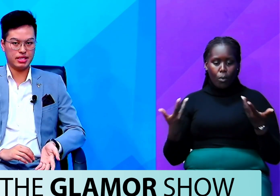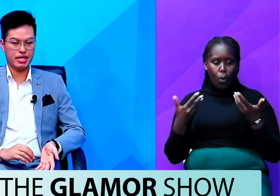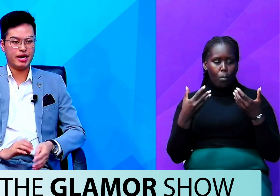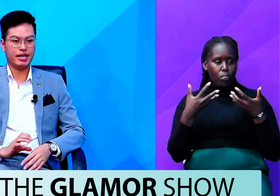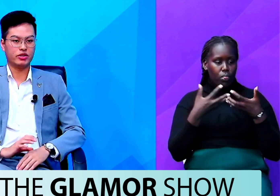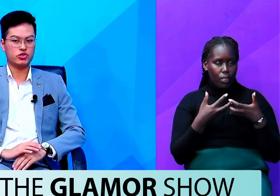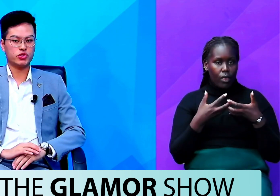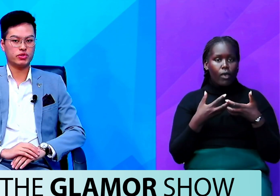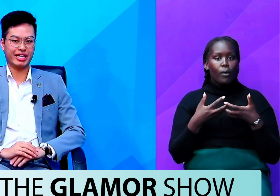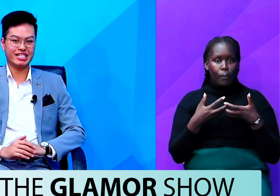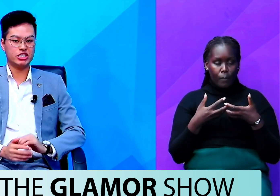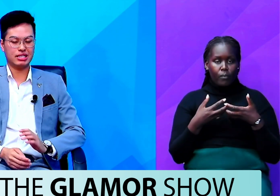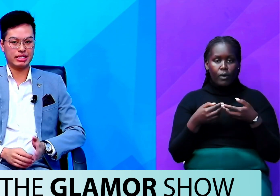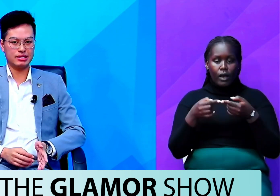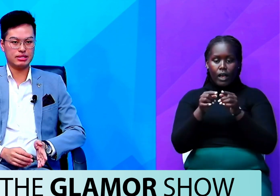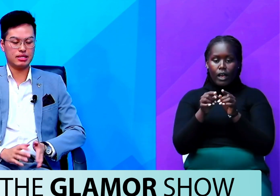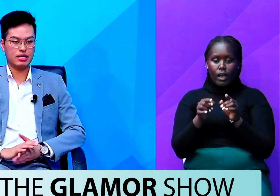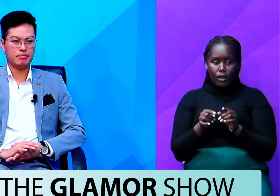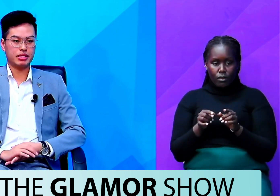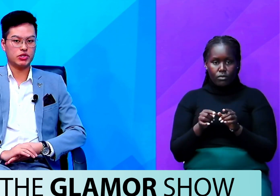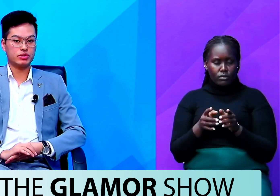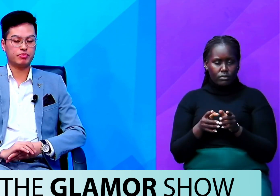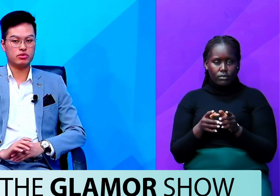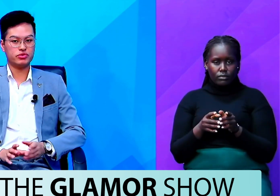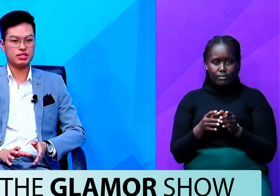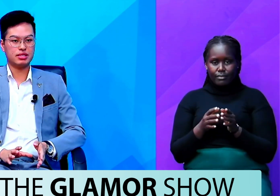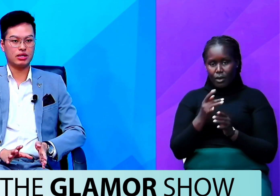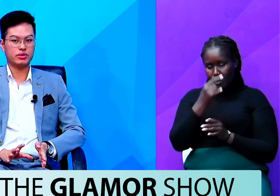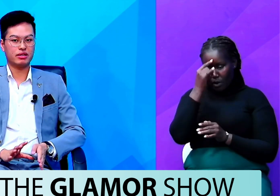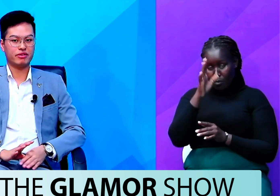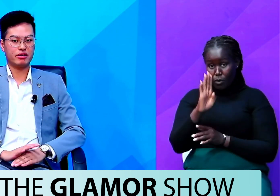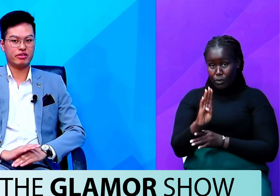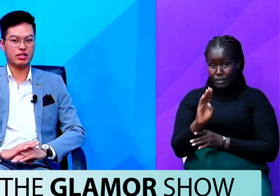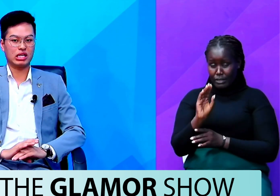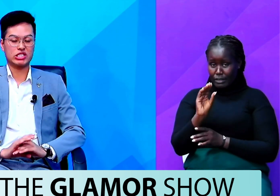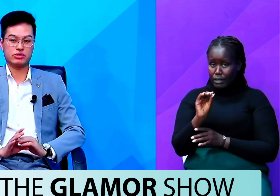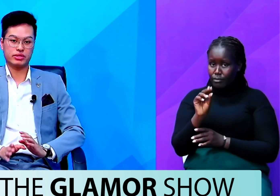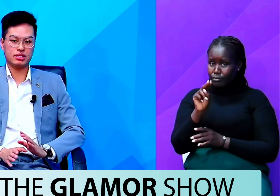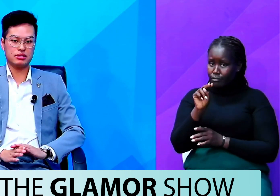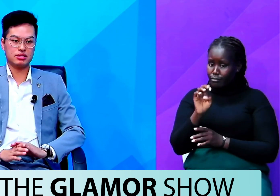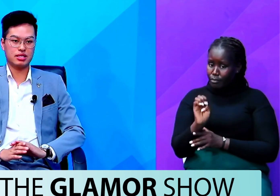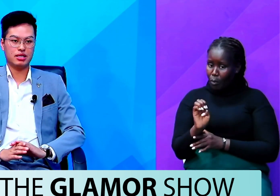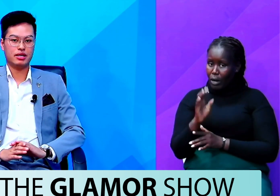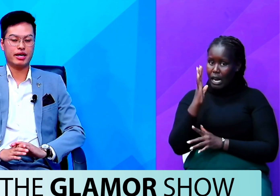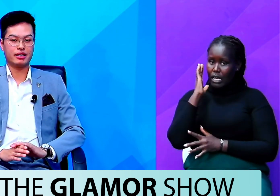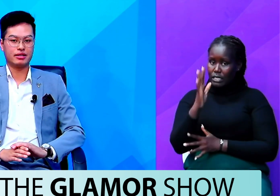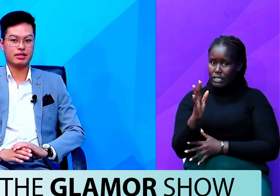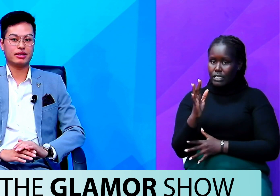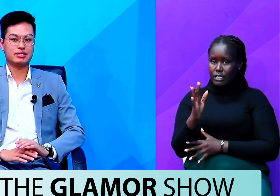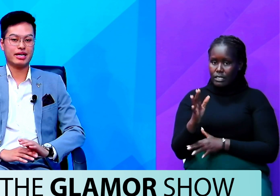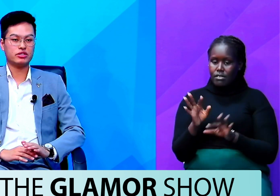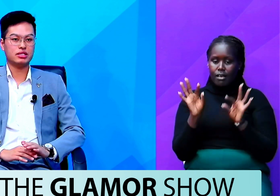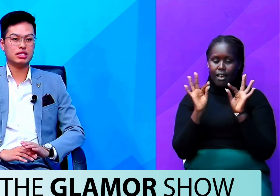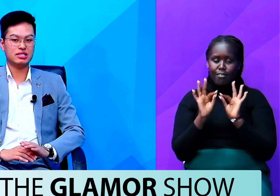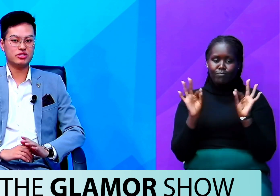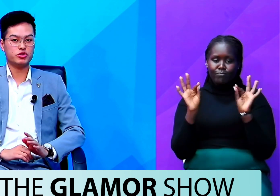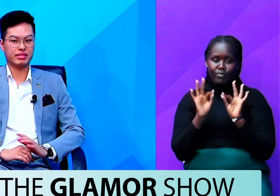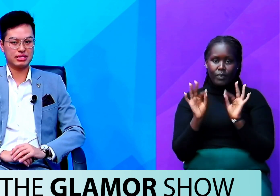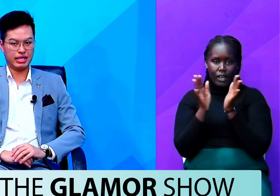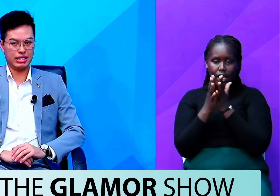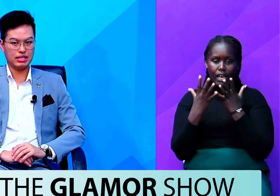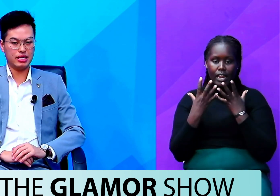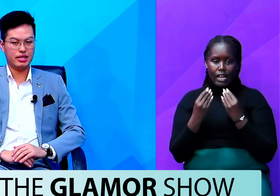straights and also the HT lace because bone straights are looking very, very luxurious and it's actually easy